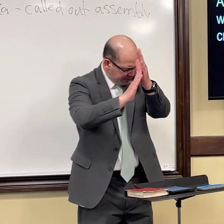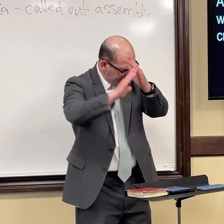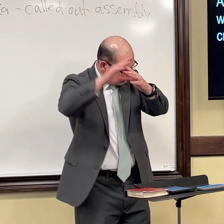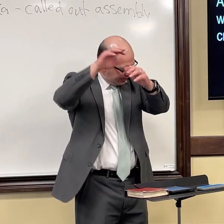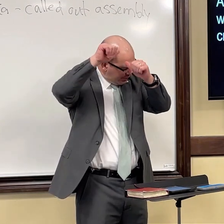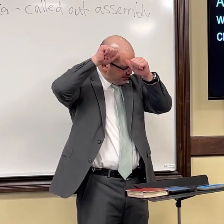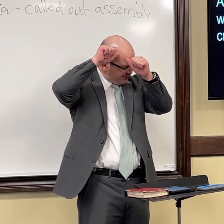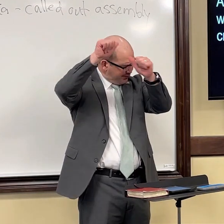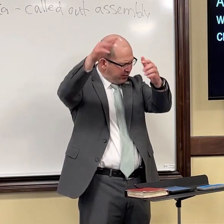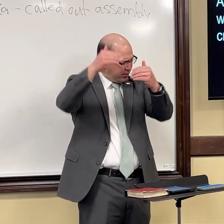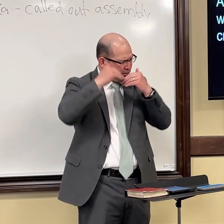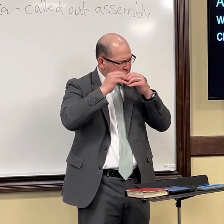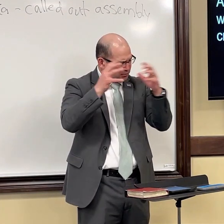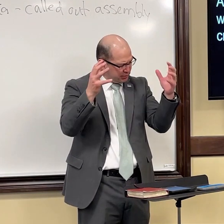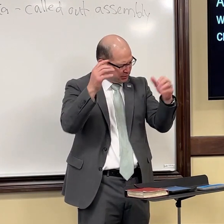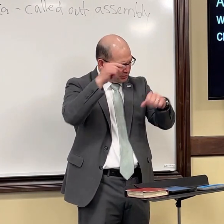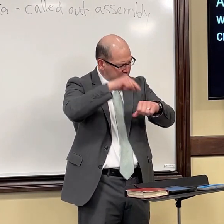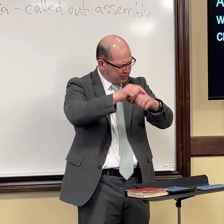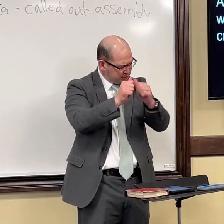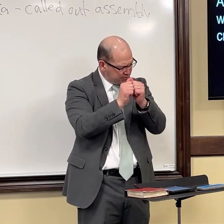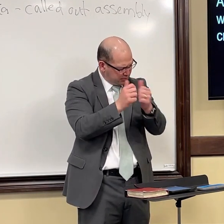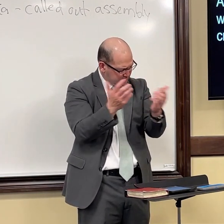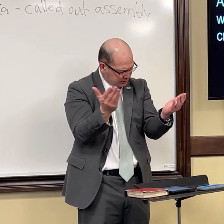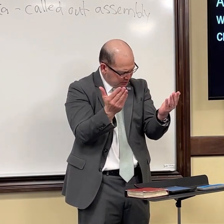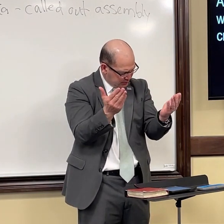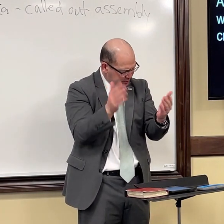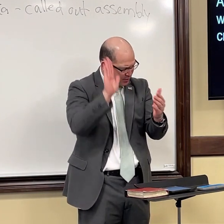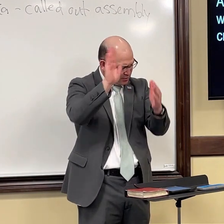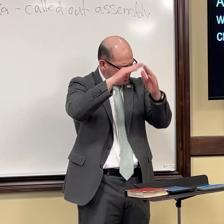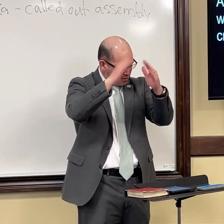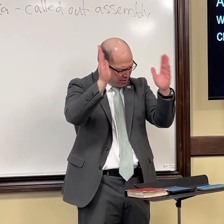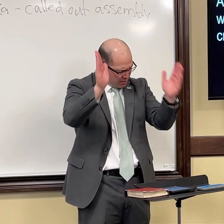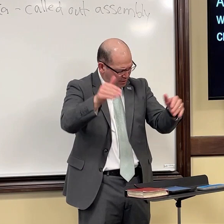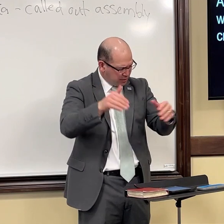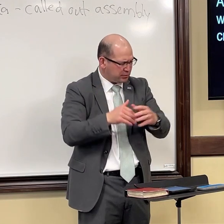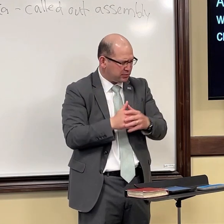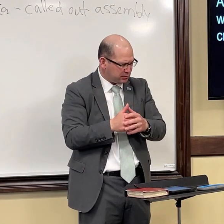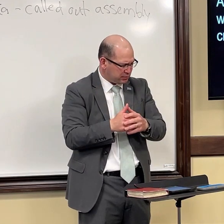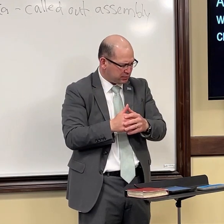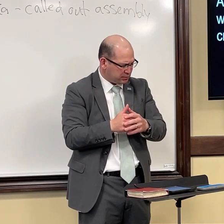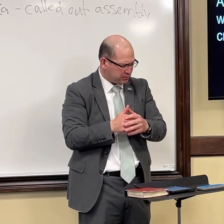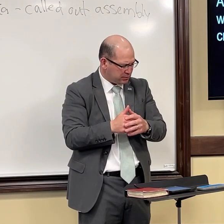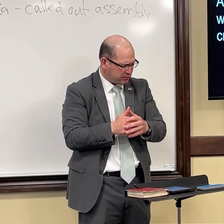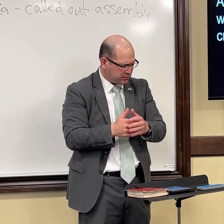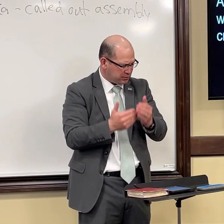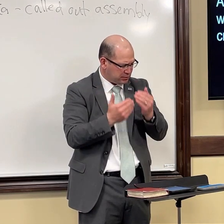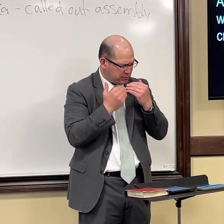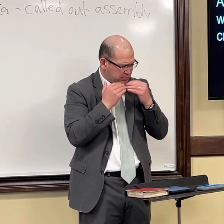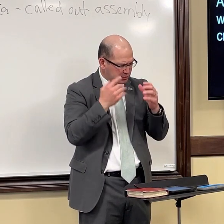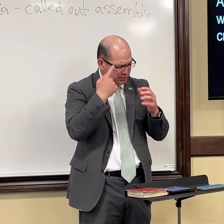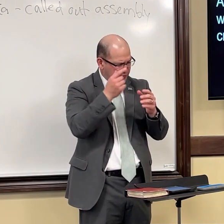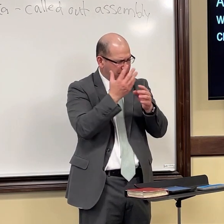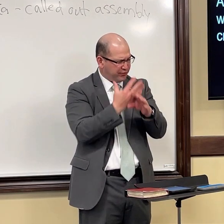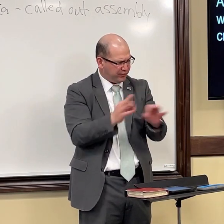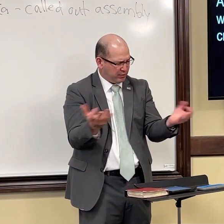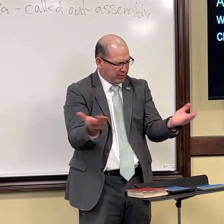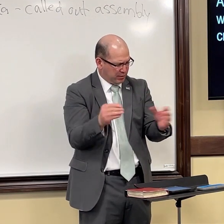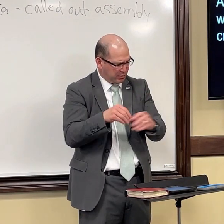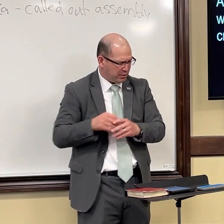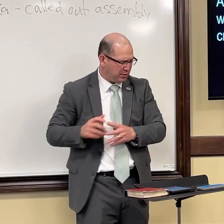Let's pray. Heavenly Father, we thank you so much for the time we have here today in your house. Thank you so much for